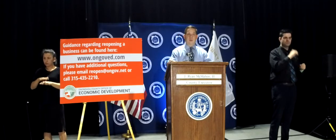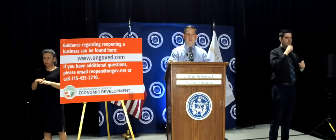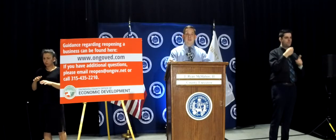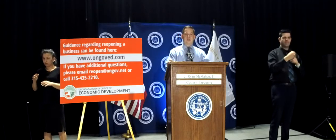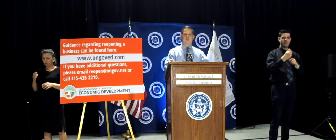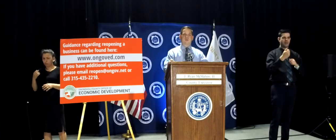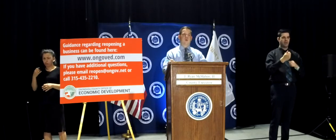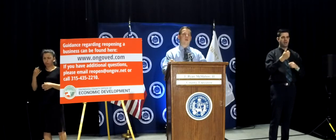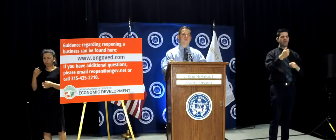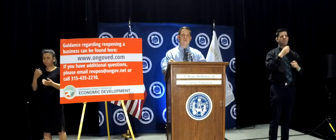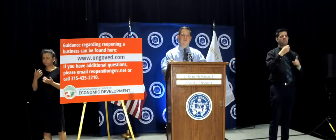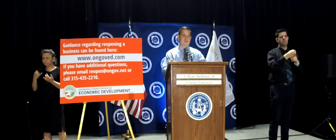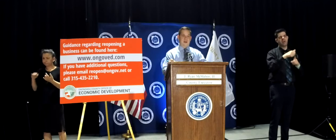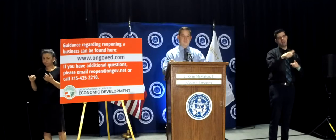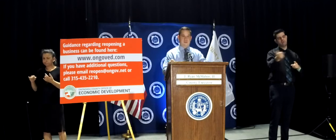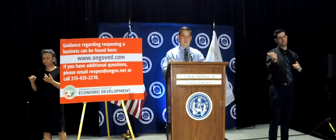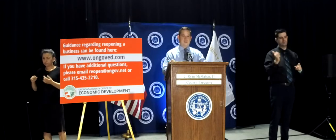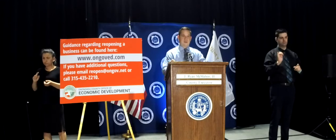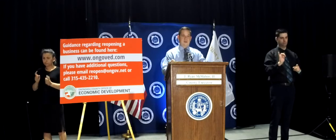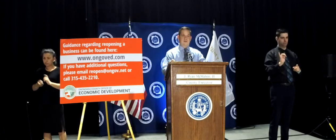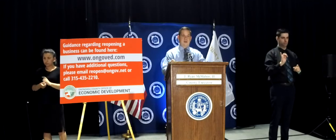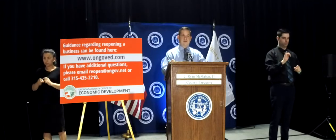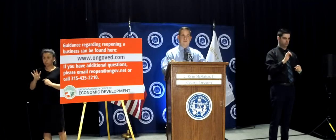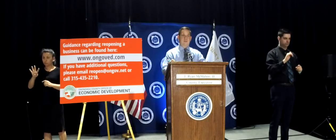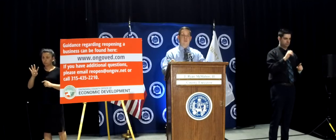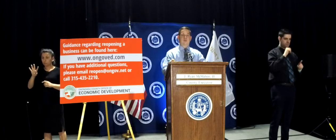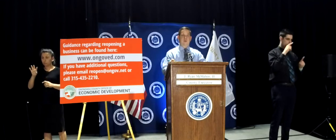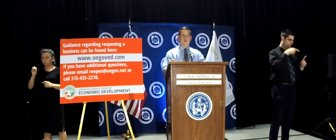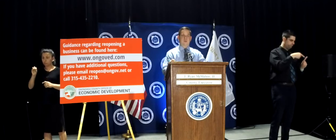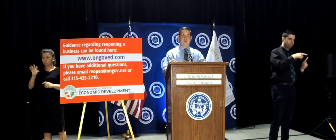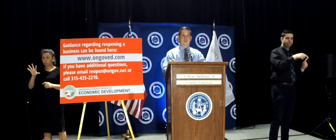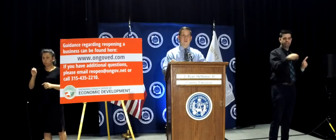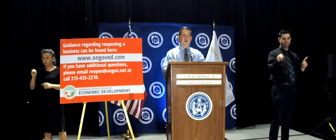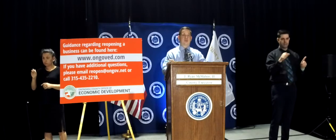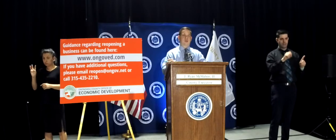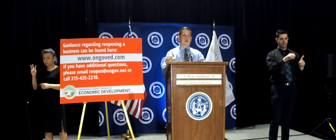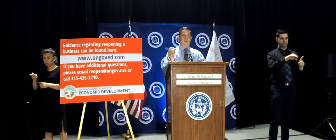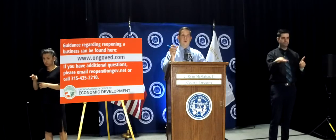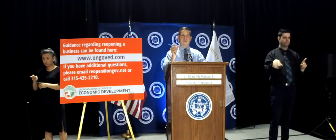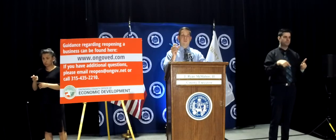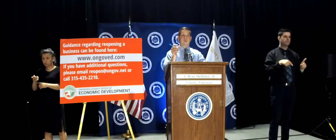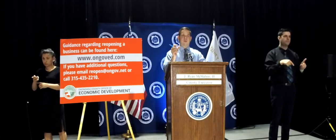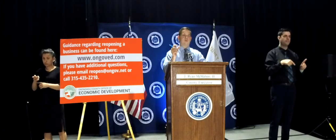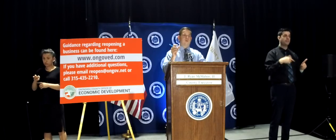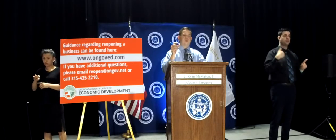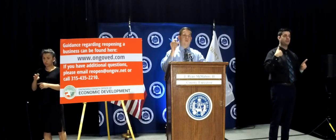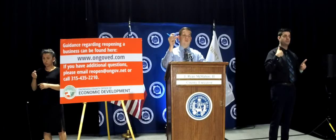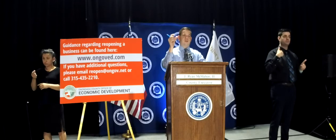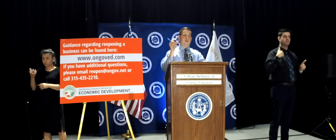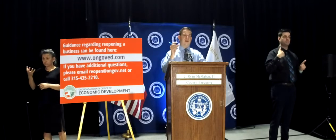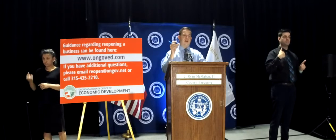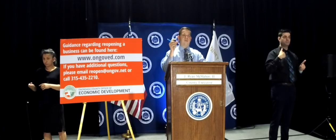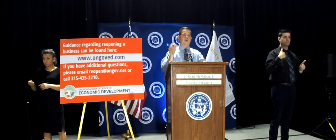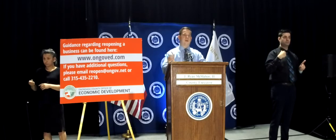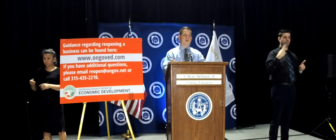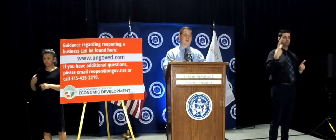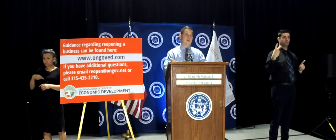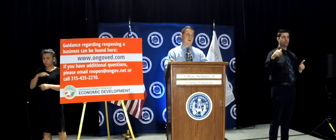Selfishly, we would like it changed to $450,000 because us and maybe two other communities in the country are the ones in between $450,000